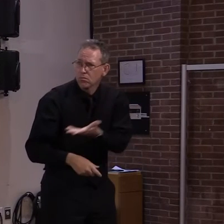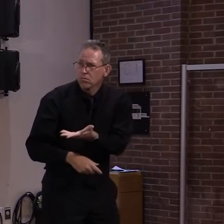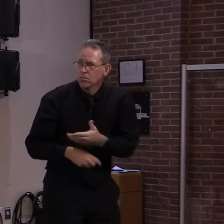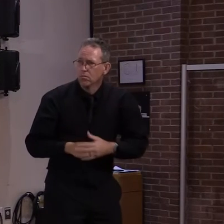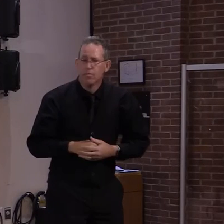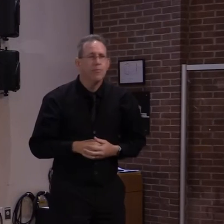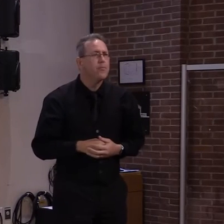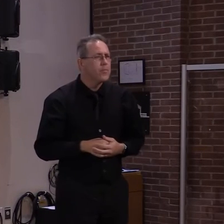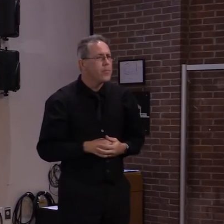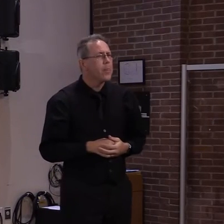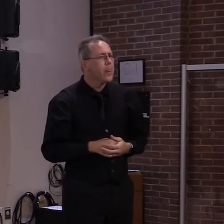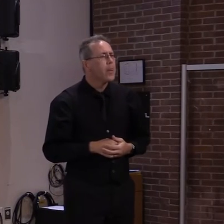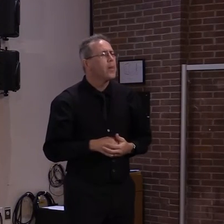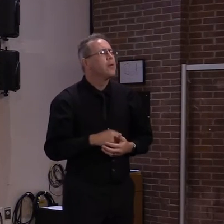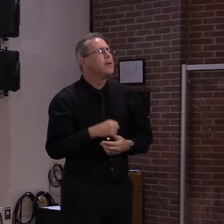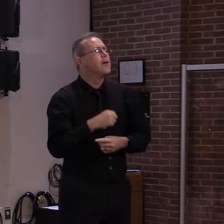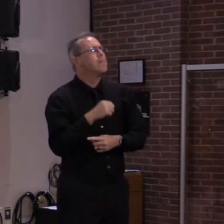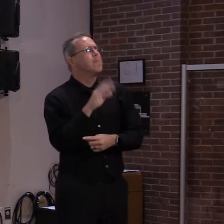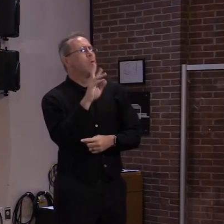this